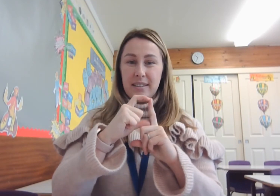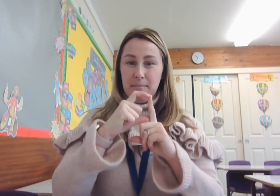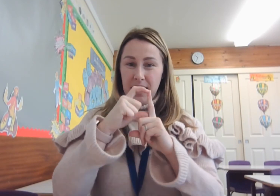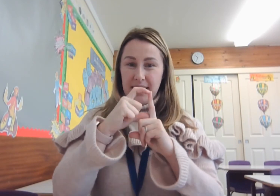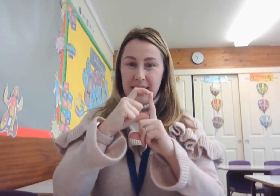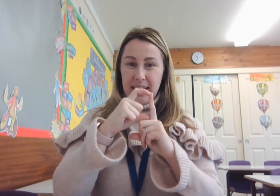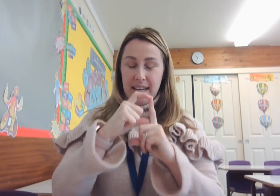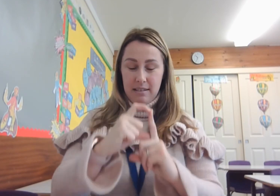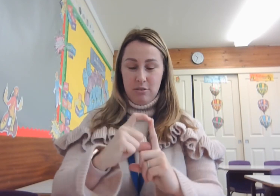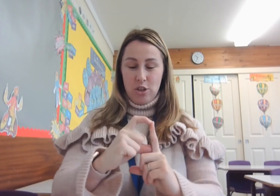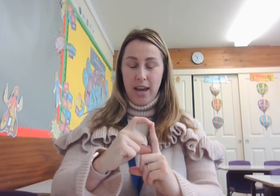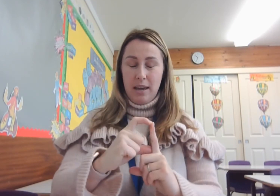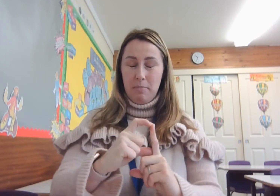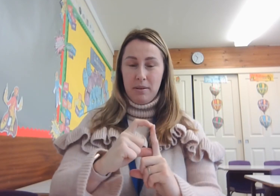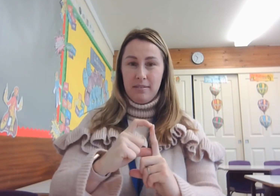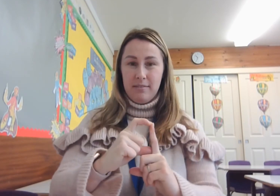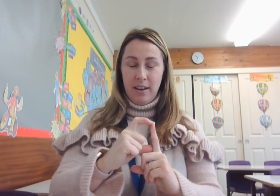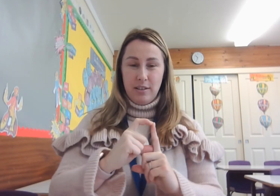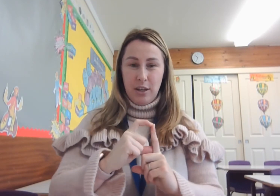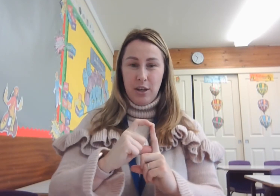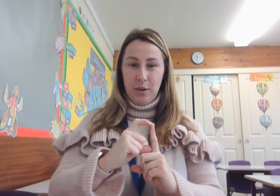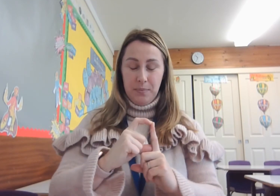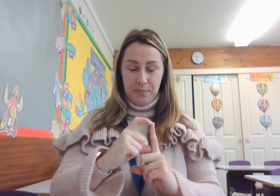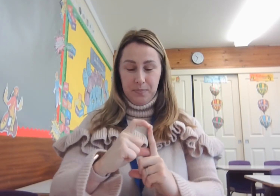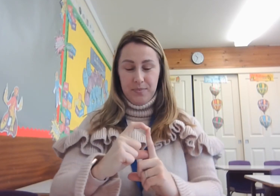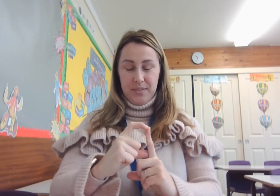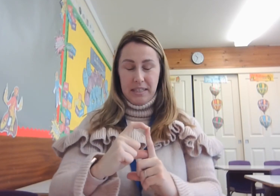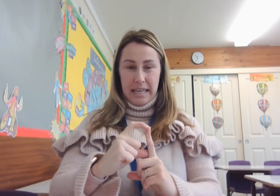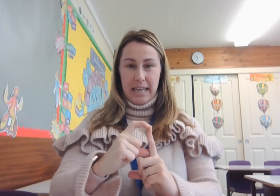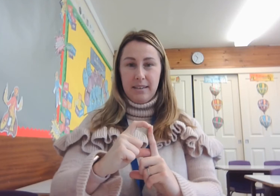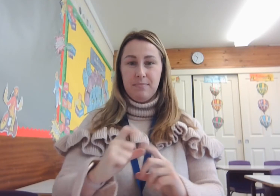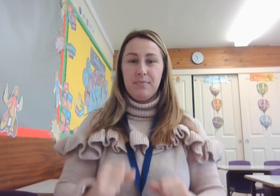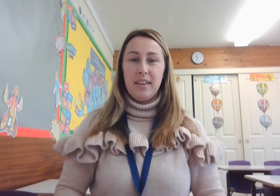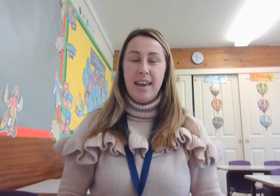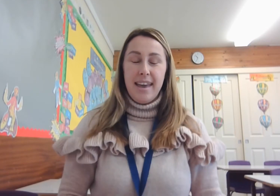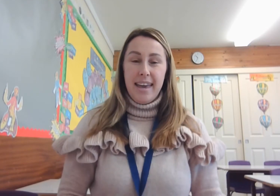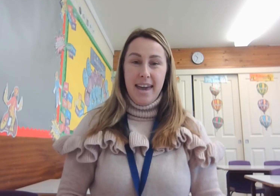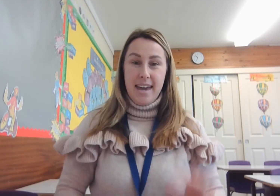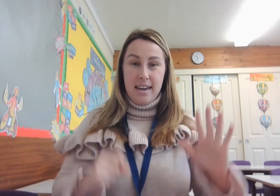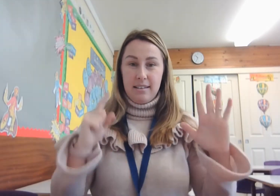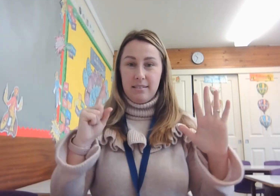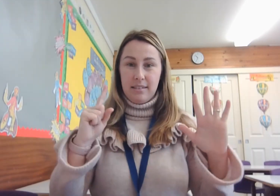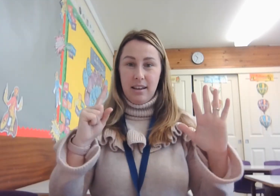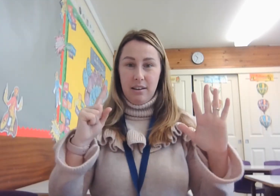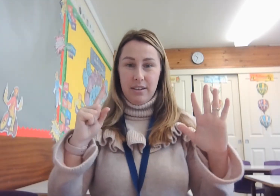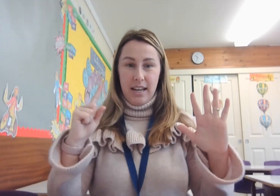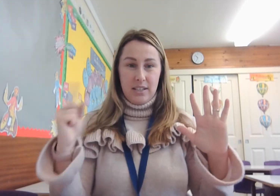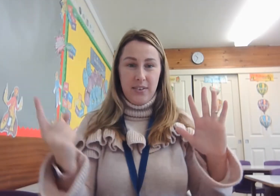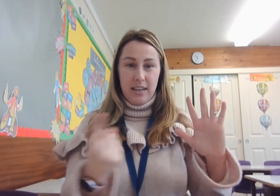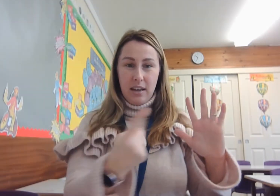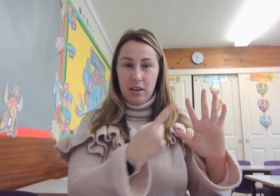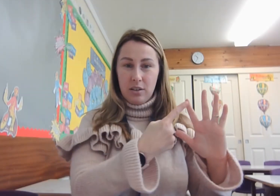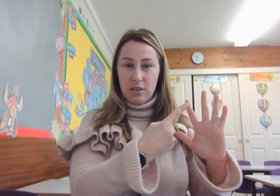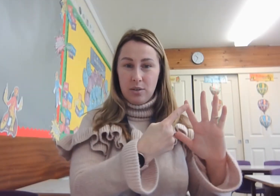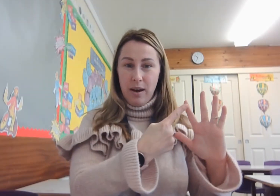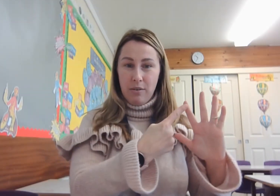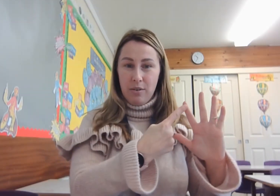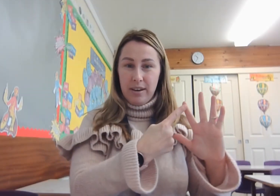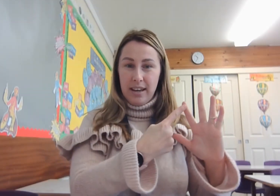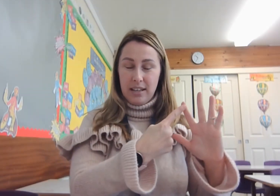Make a D shape facing you. D. E. Our index finger to our other index